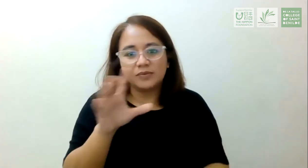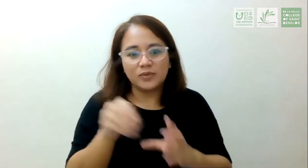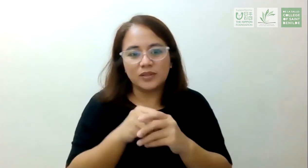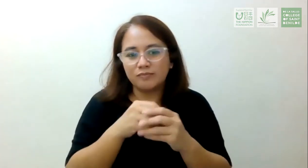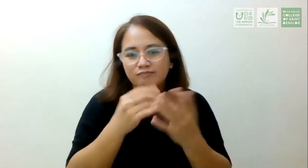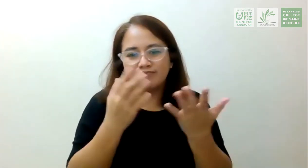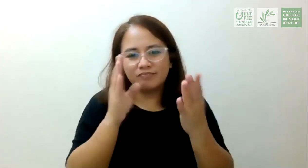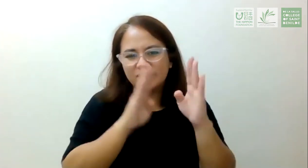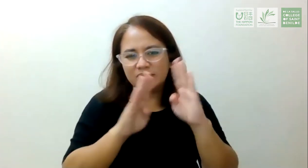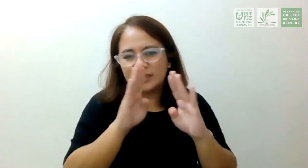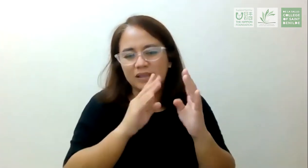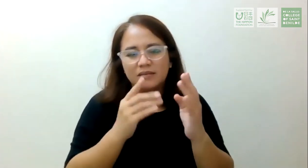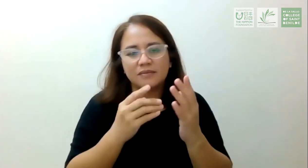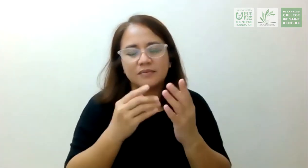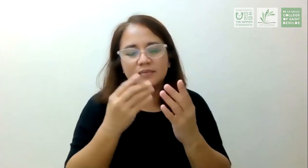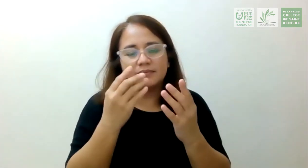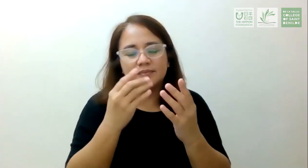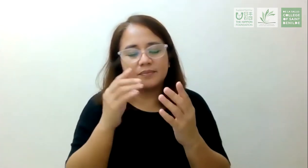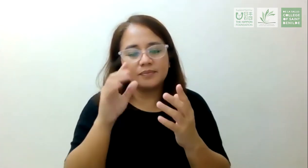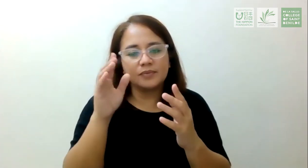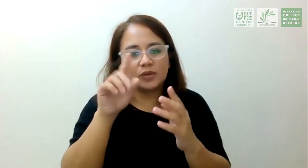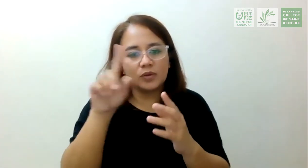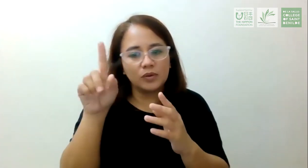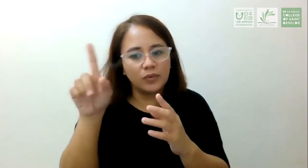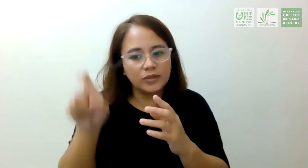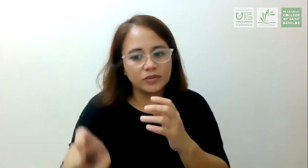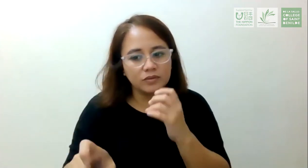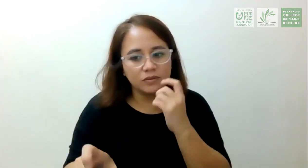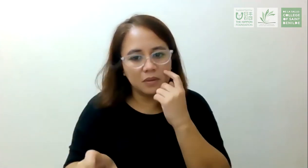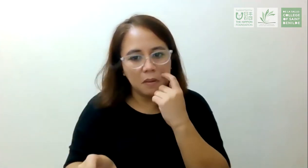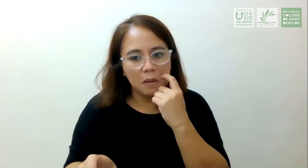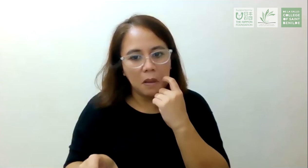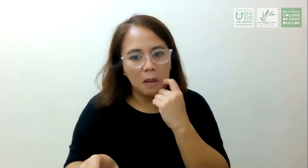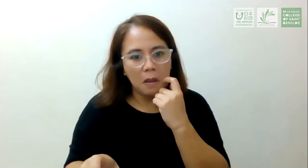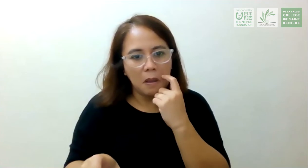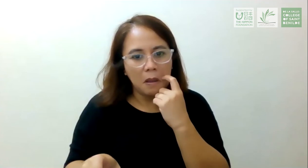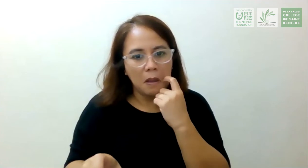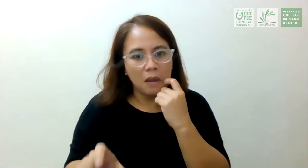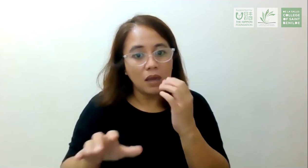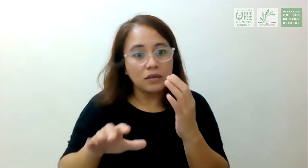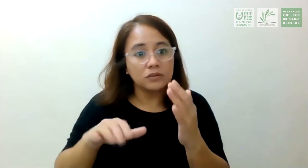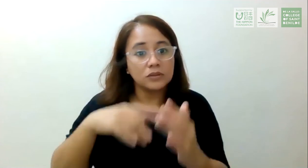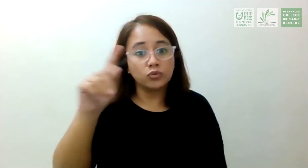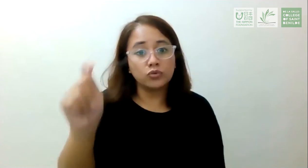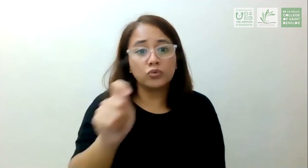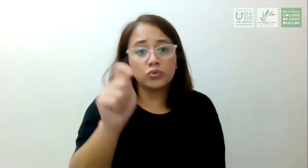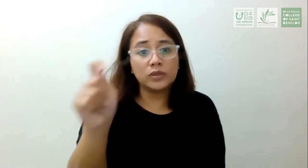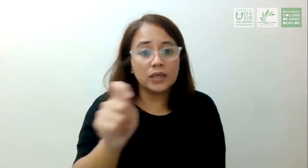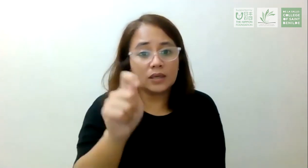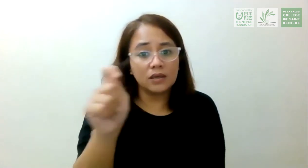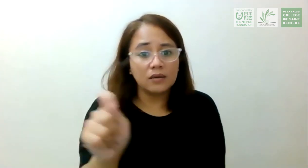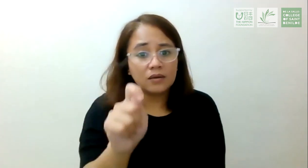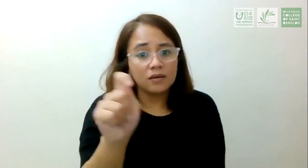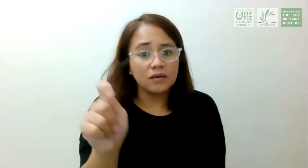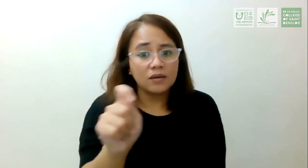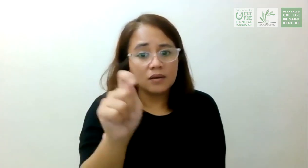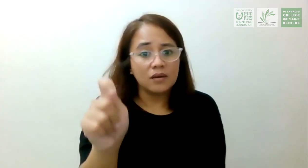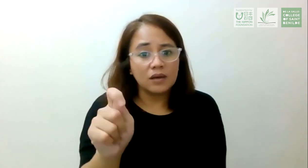Okay, so next Tuesday, then we will work again on lesson